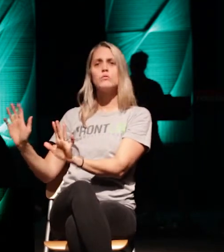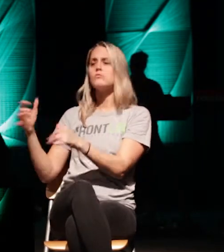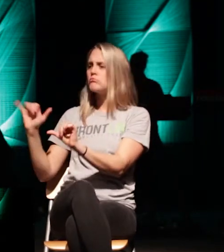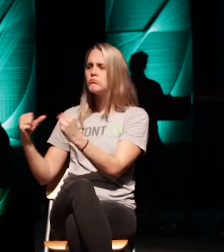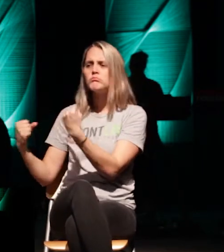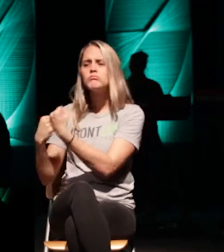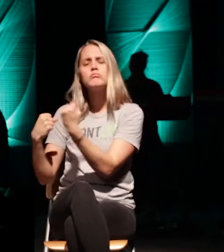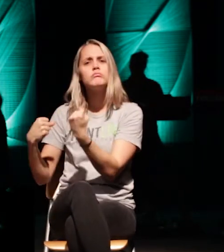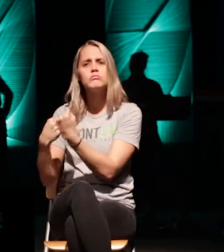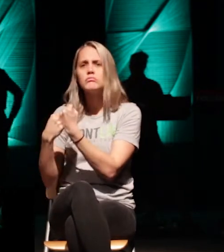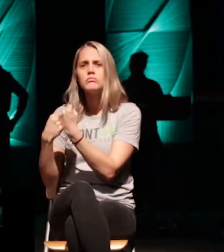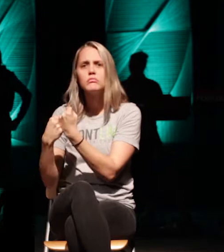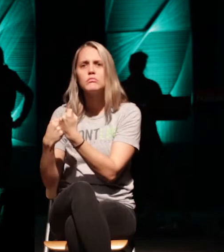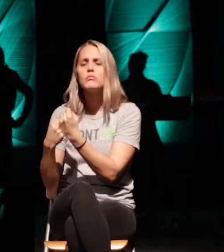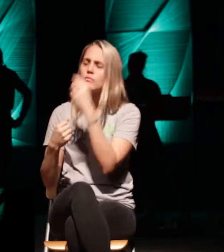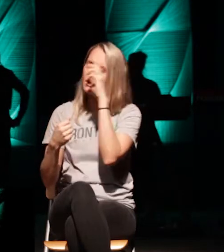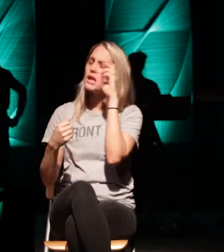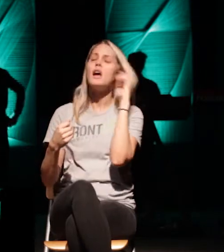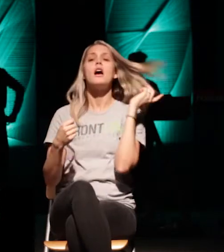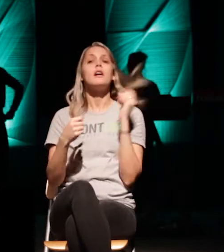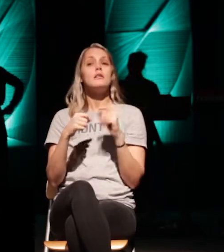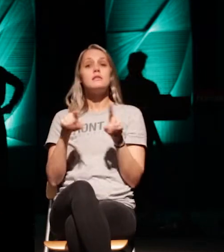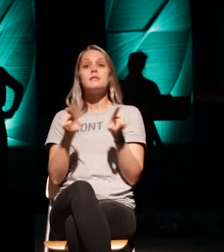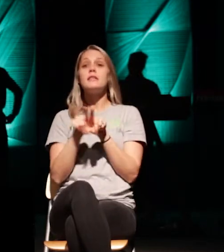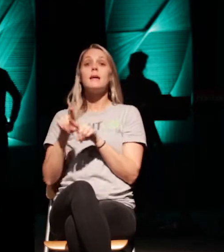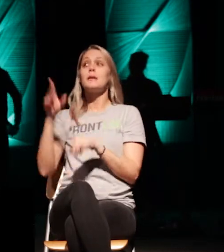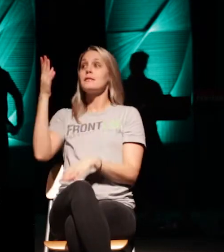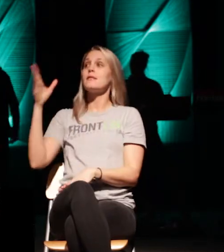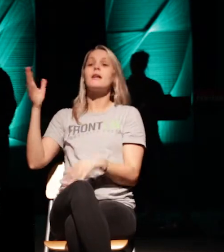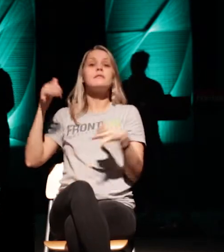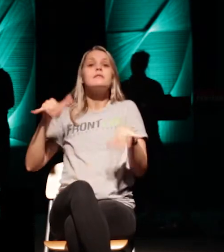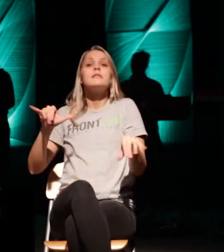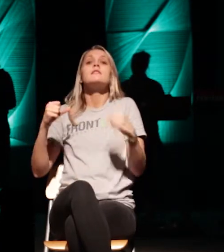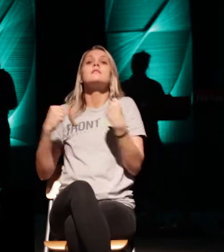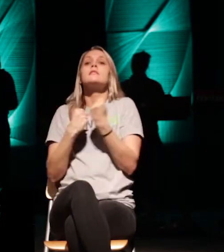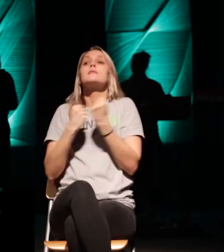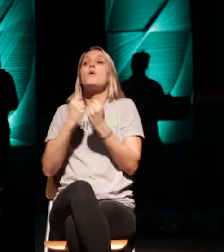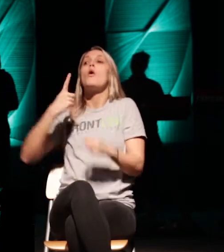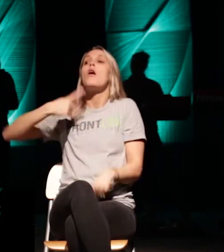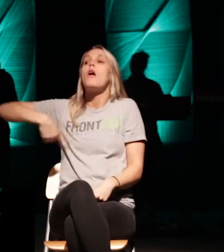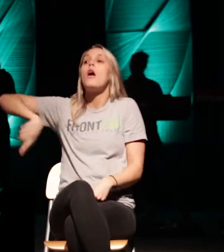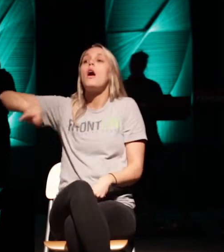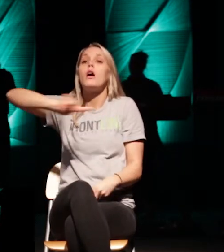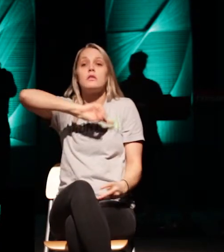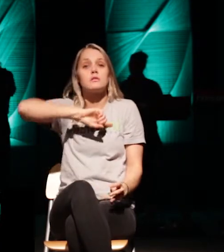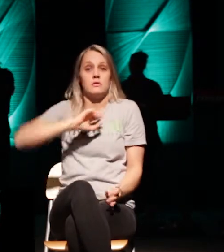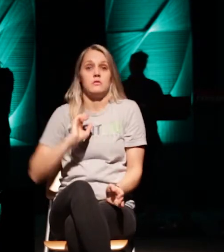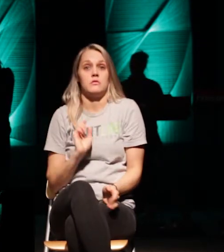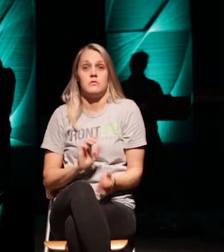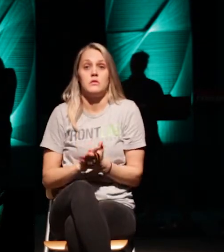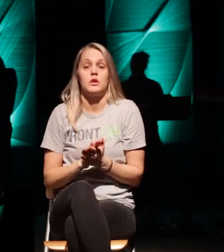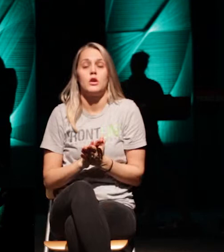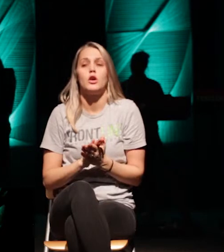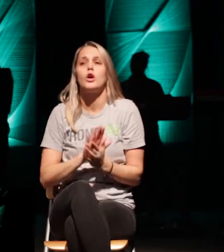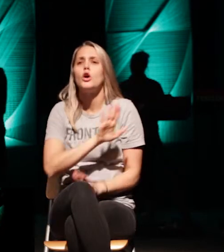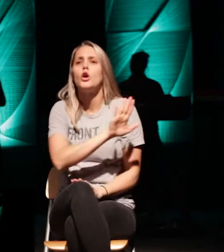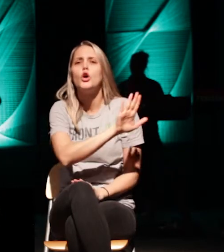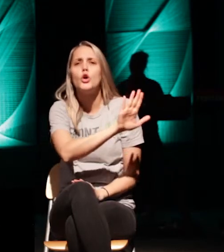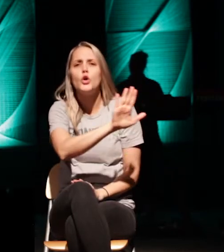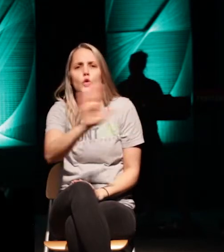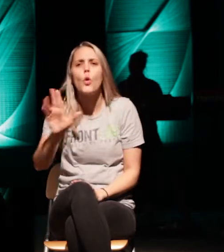Ninevites, just like he doesn't give up on us and those that we've been called to reach. What's your Nineveh?